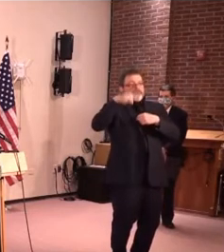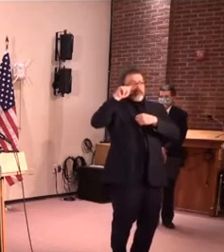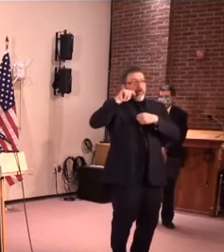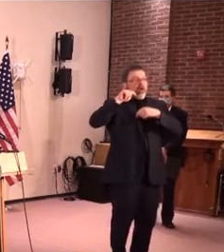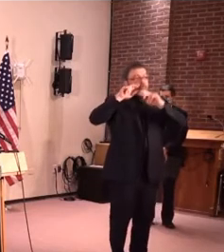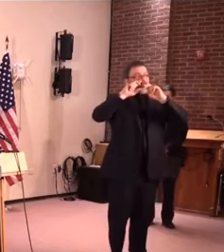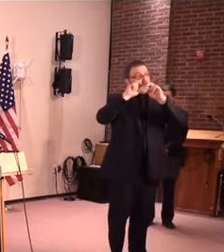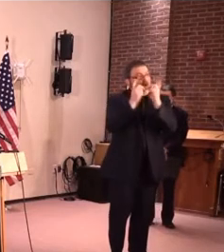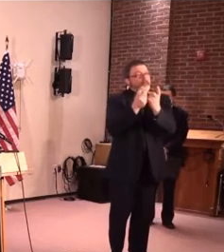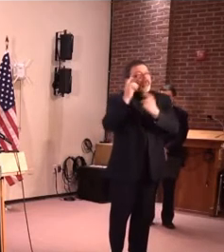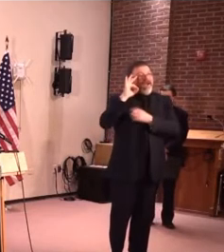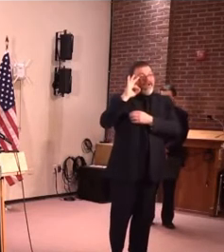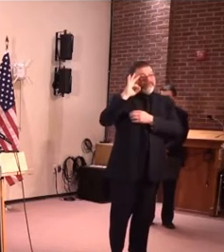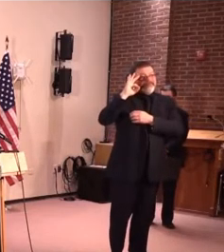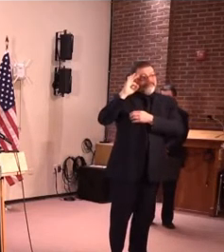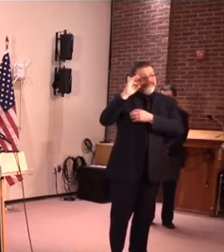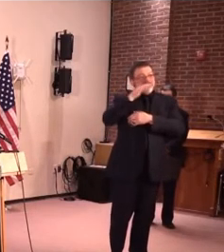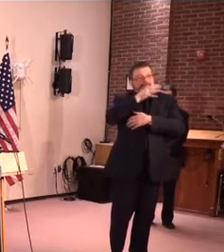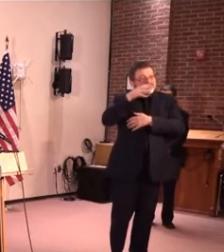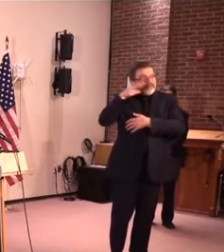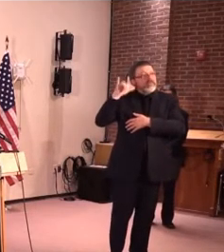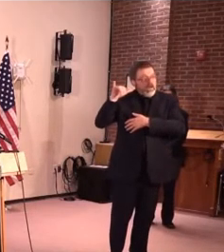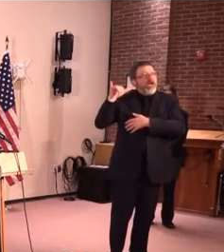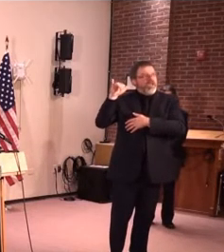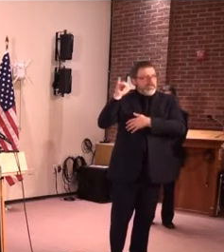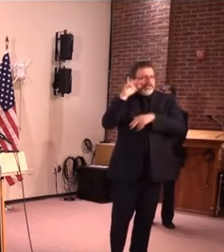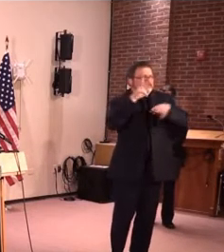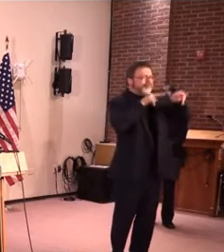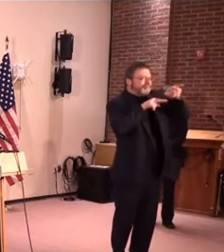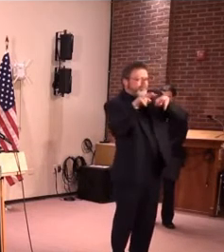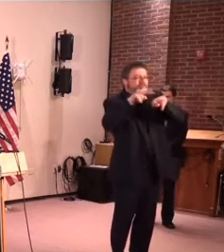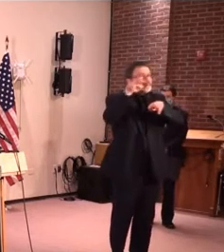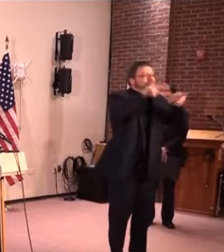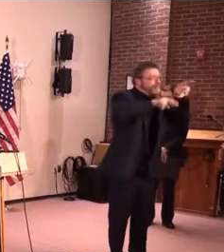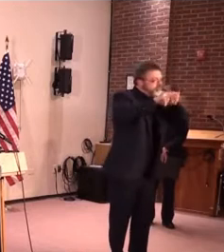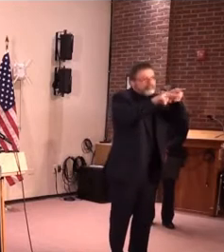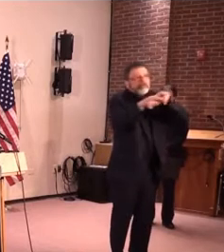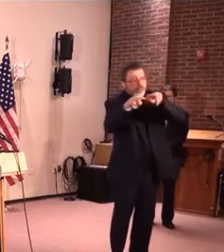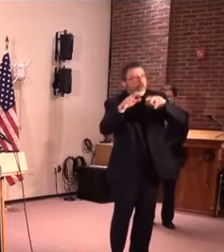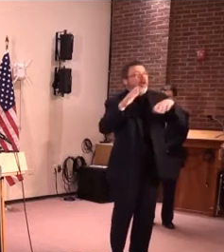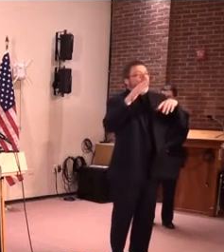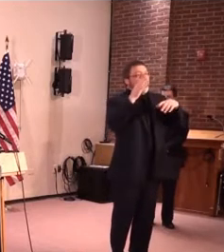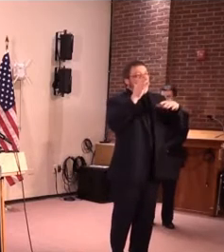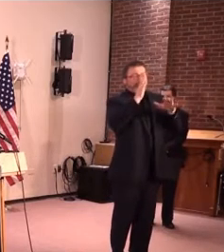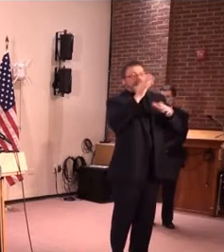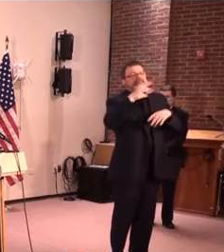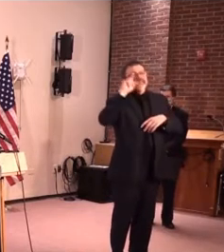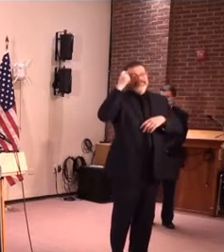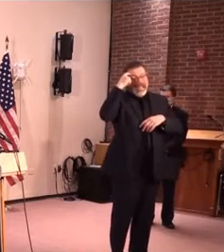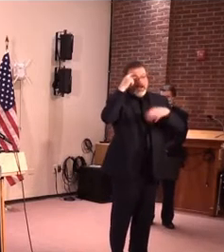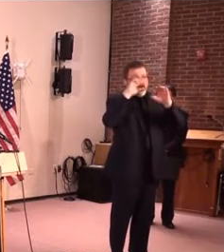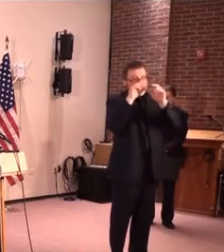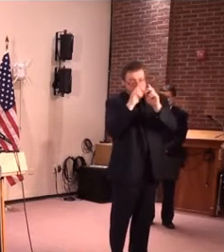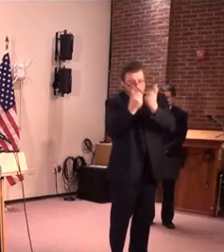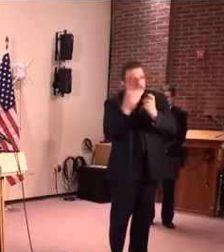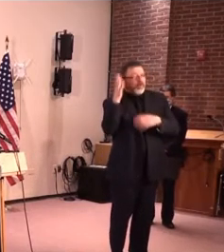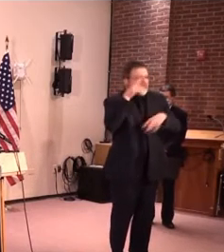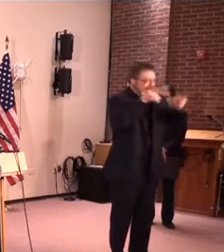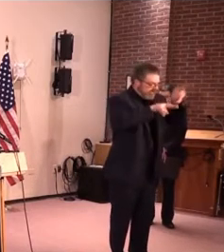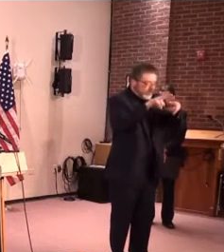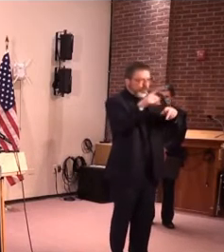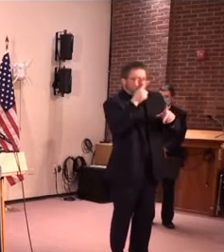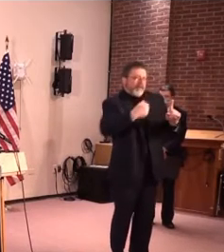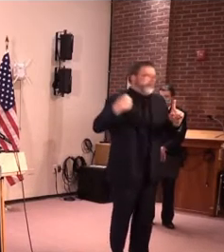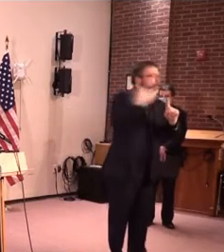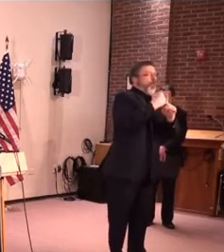tax revenues. The Agency of Agriculture, Food, and Markets will be dispersing grants as well. In